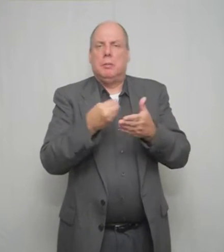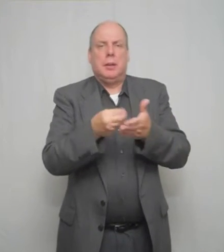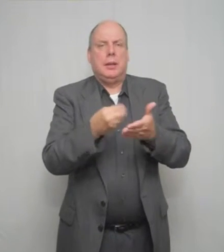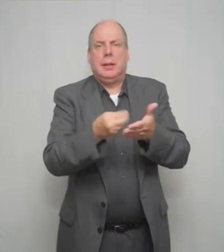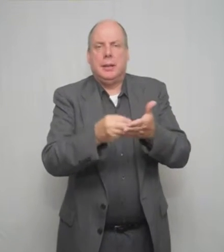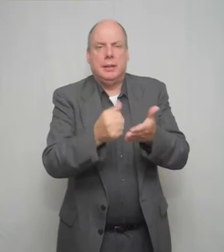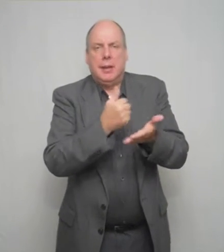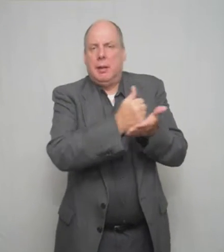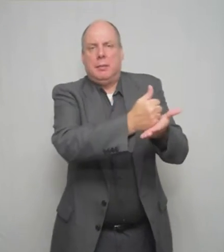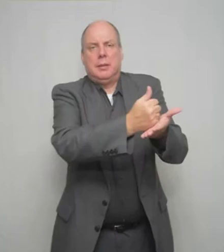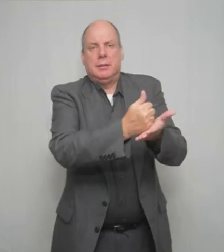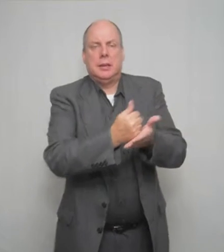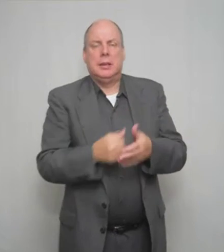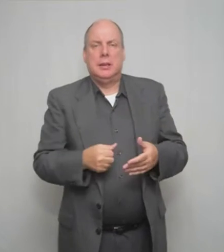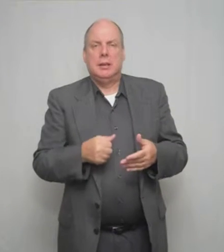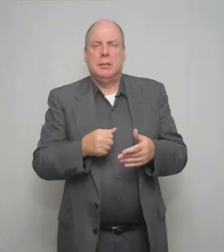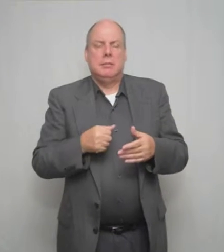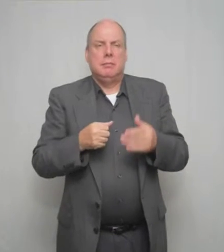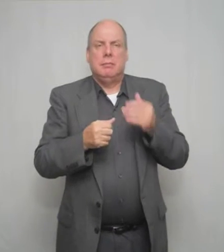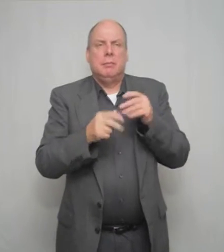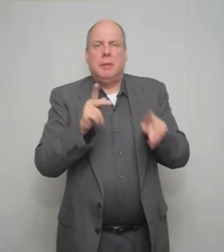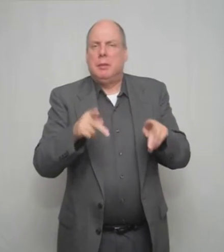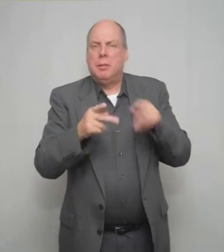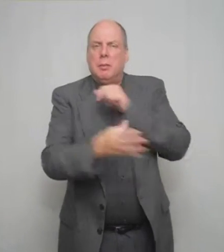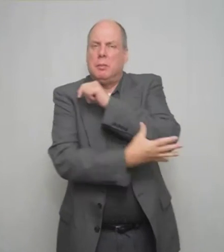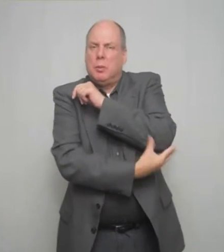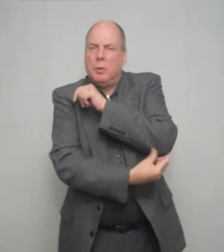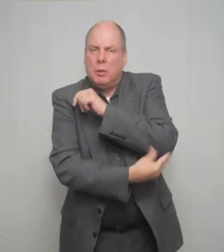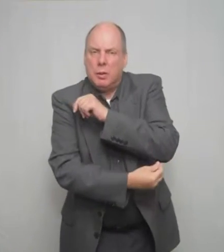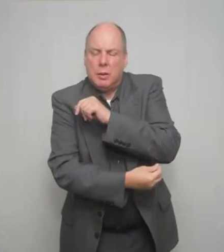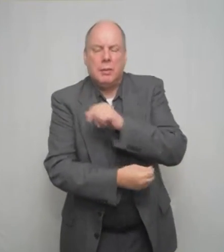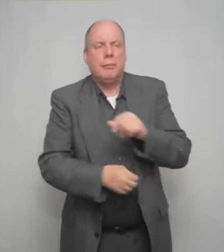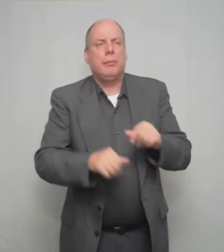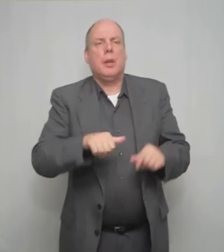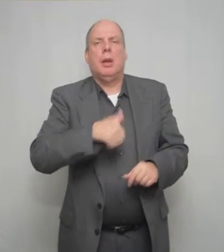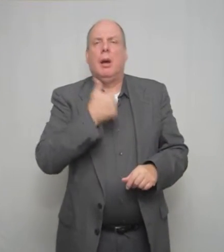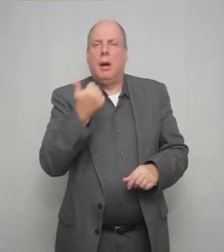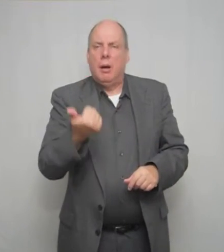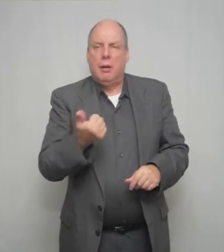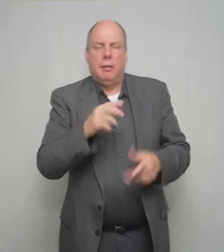And then he died. There's no way they could help him because they were just too poor.